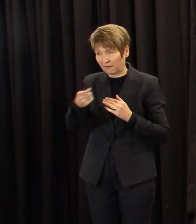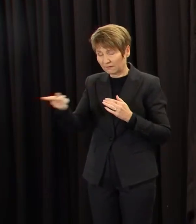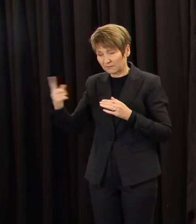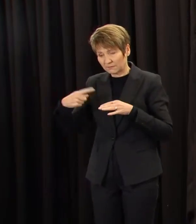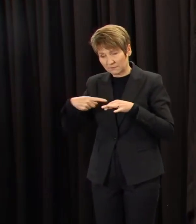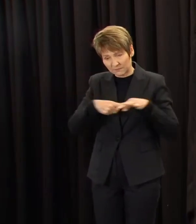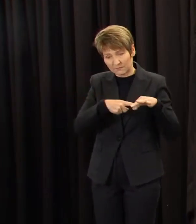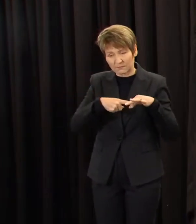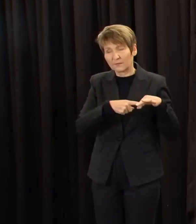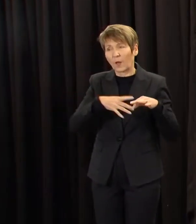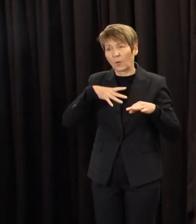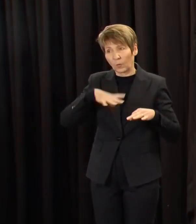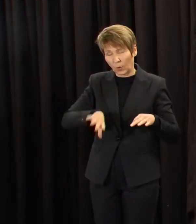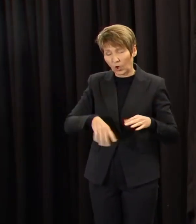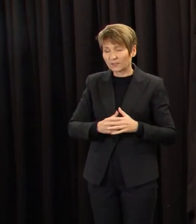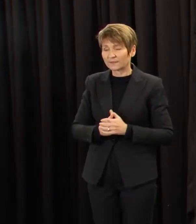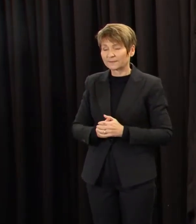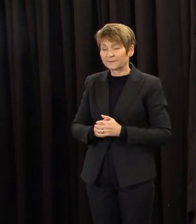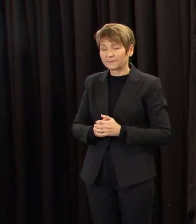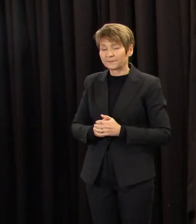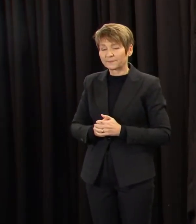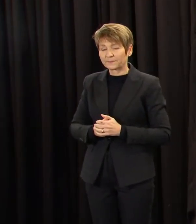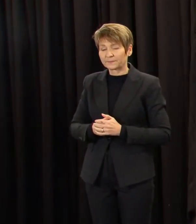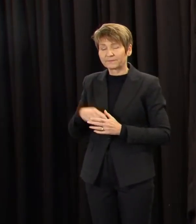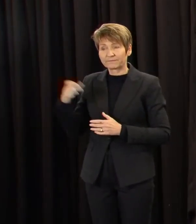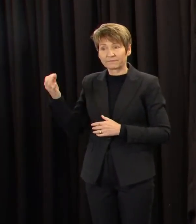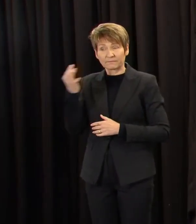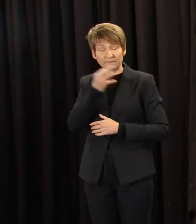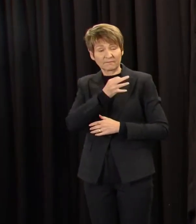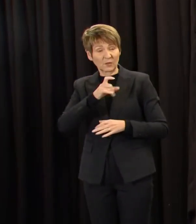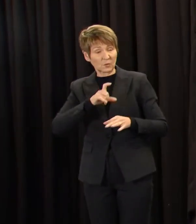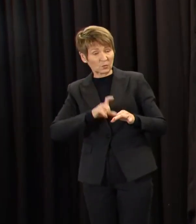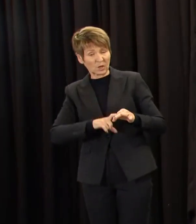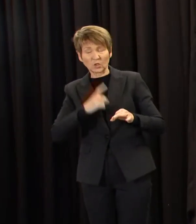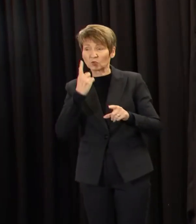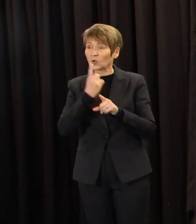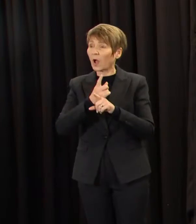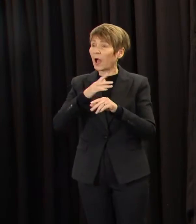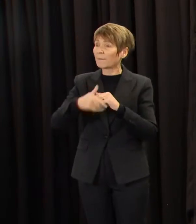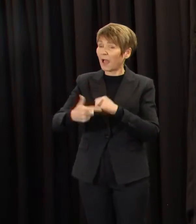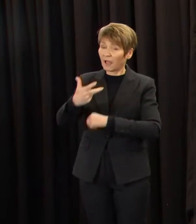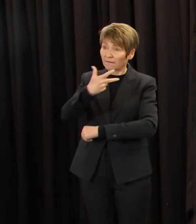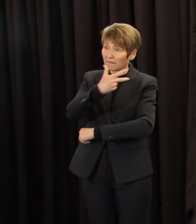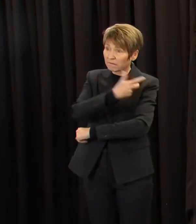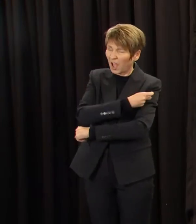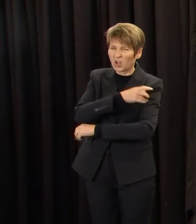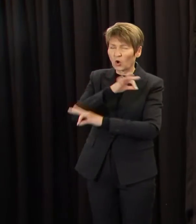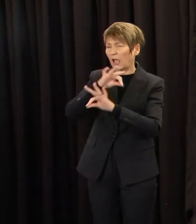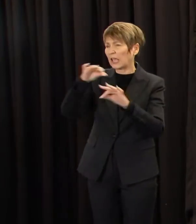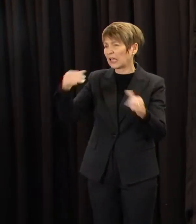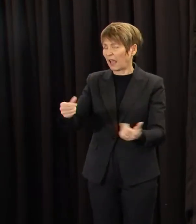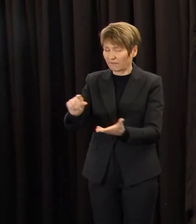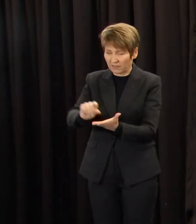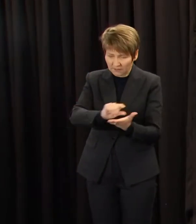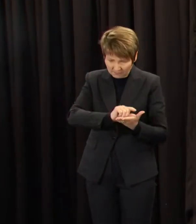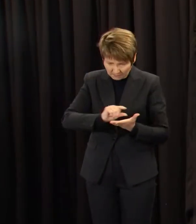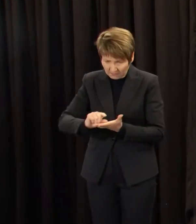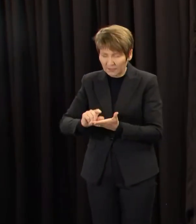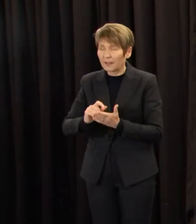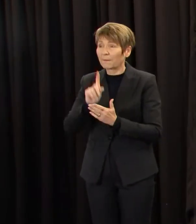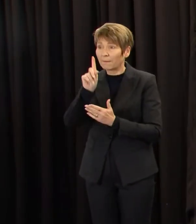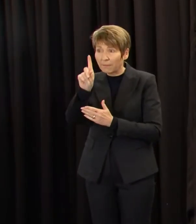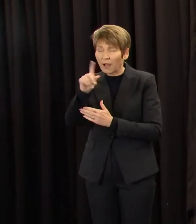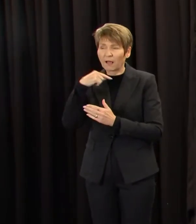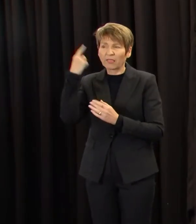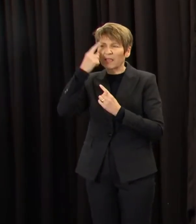And with all the doom and gloom about vaccine numbers, one of the, I guess, most heartening things has been the vaccination rates among the Indigenous population here